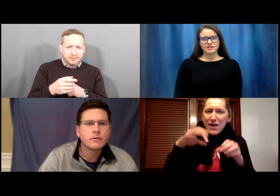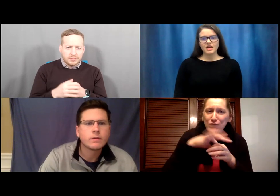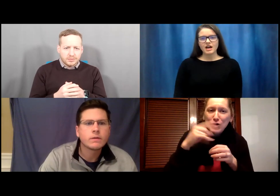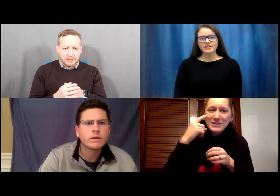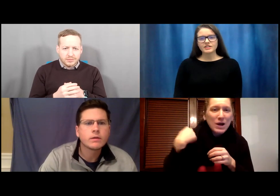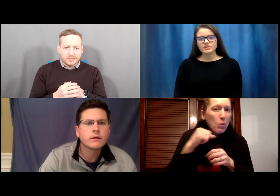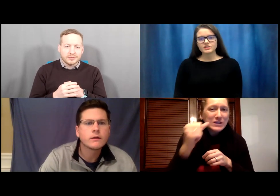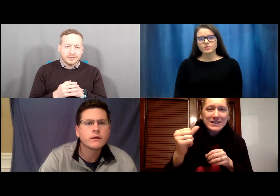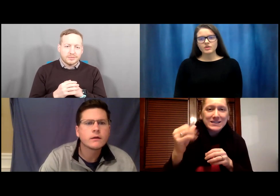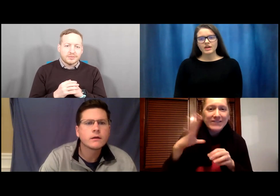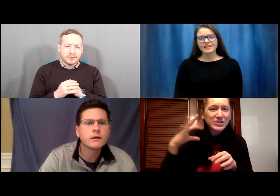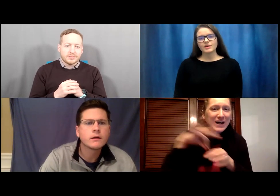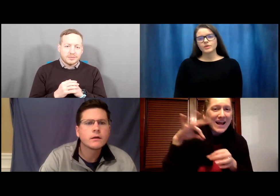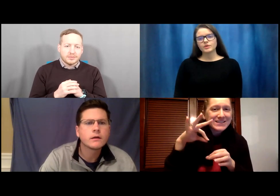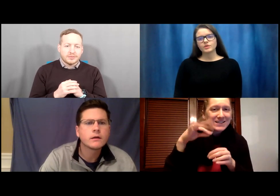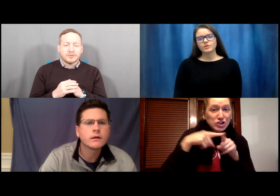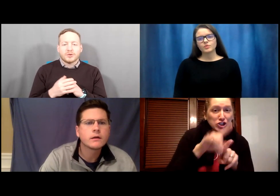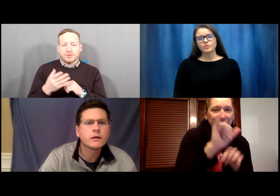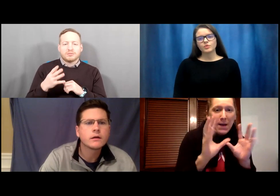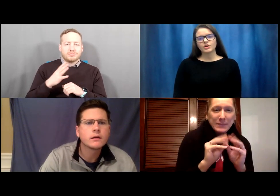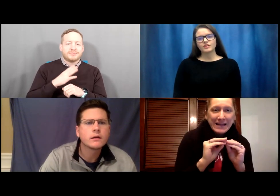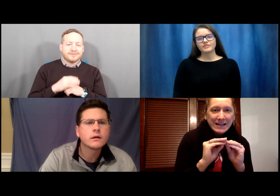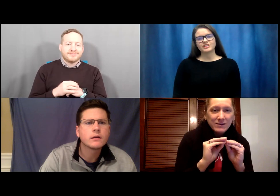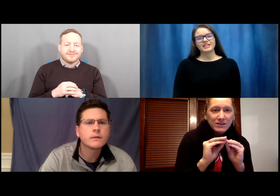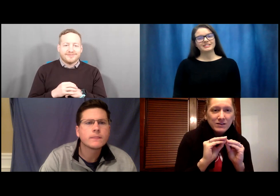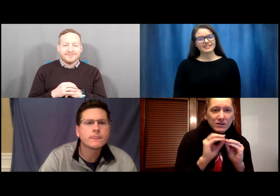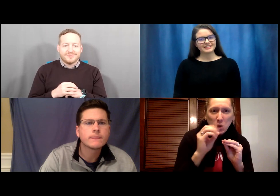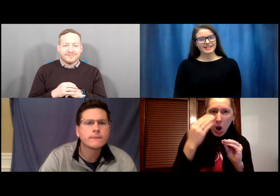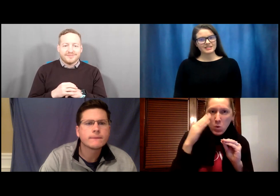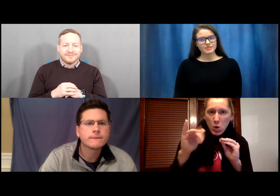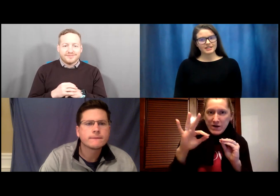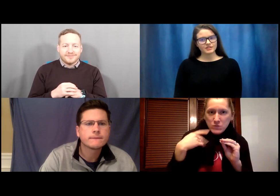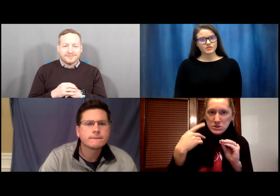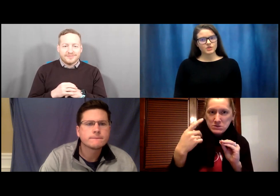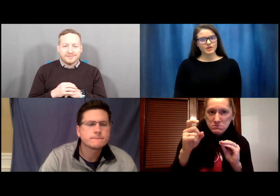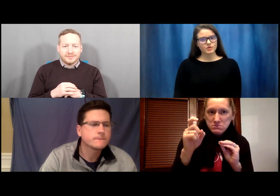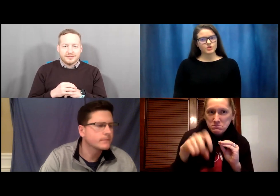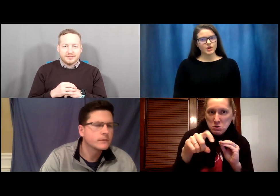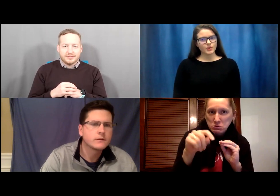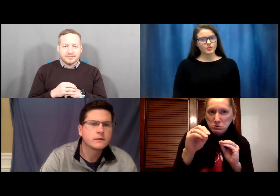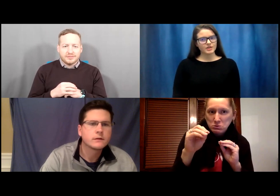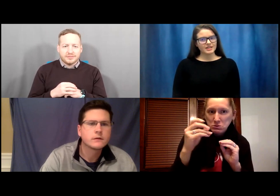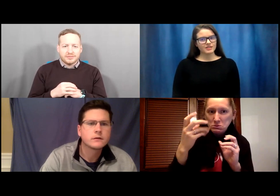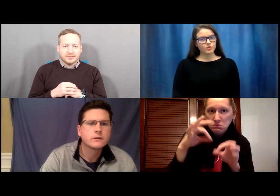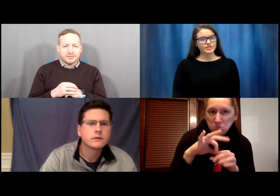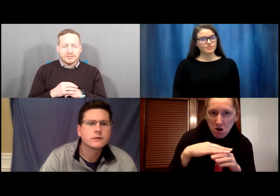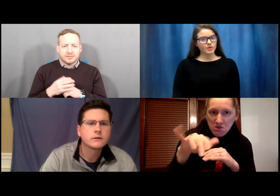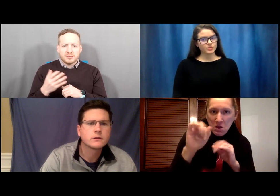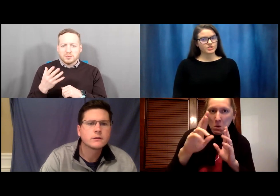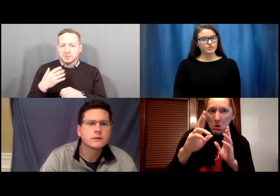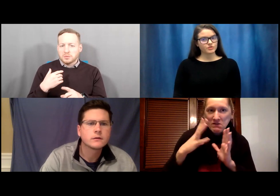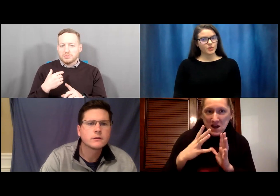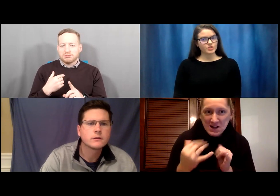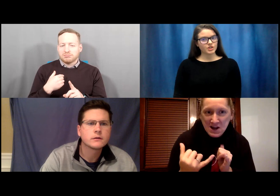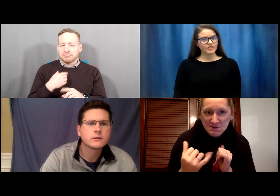Yes. Yeah, we weren't officially elected yet in the meeting, so I don't know if we're